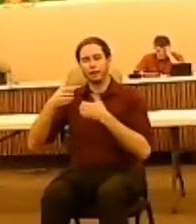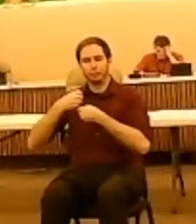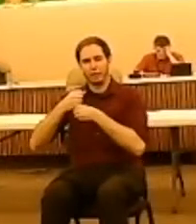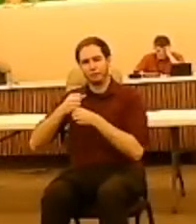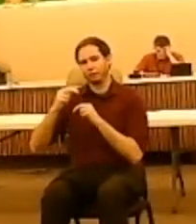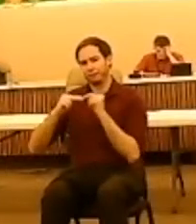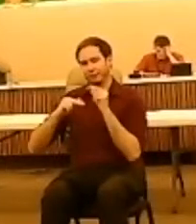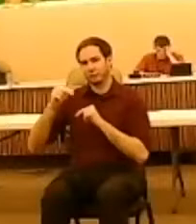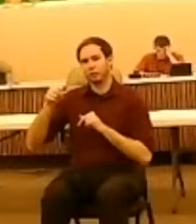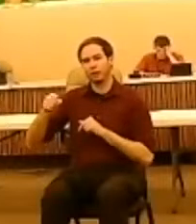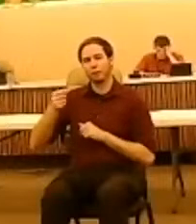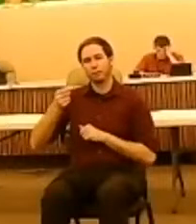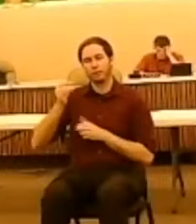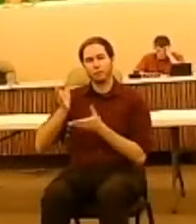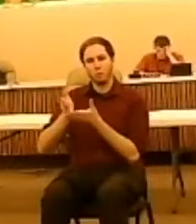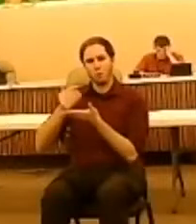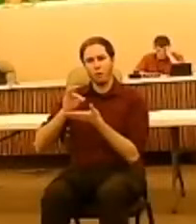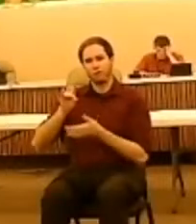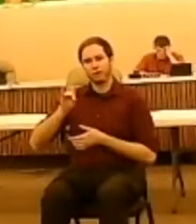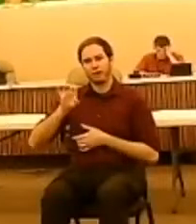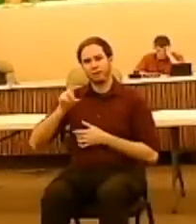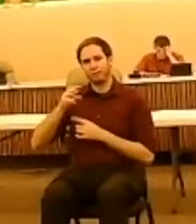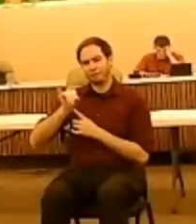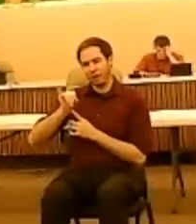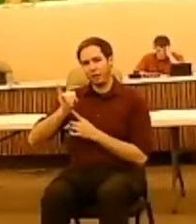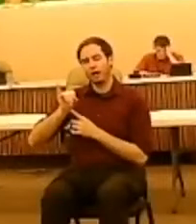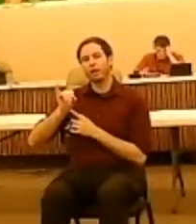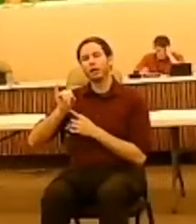facility on a portion of the former Delphi complex,